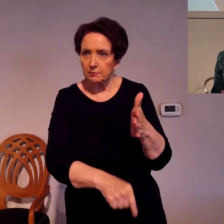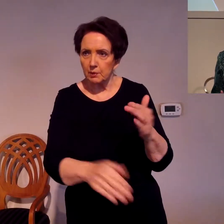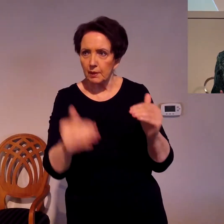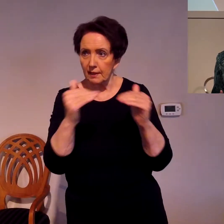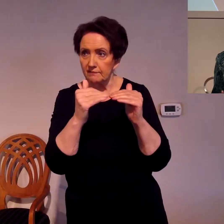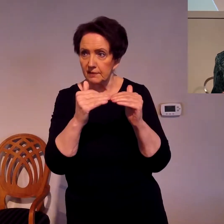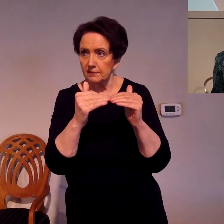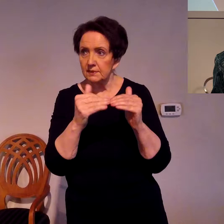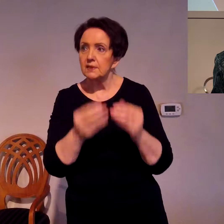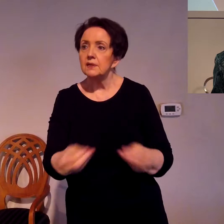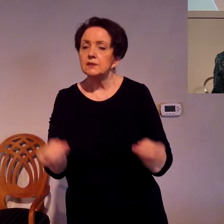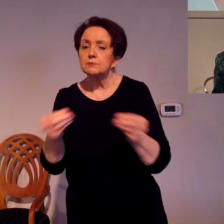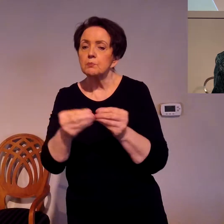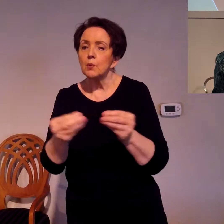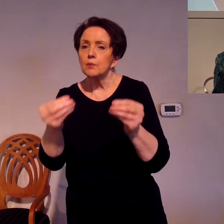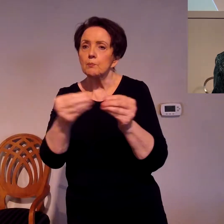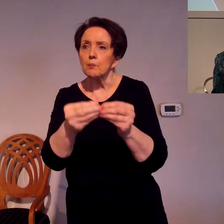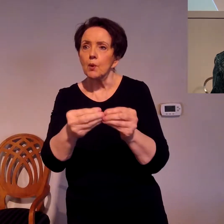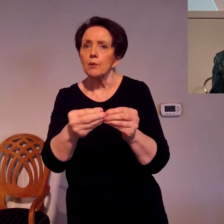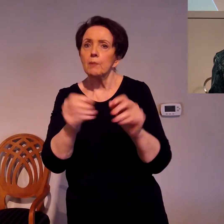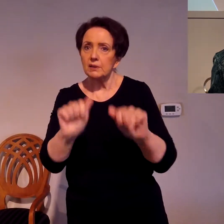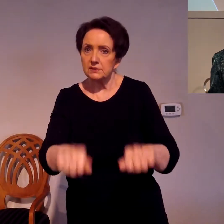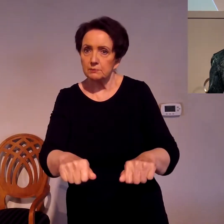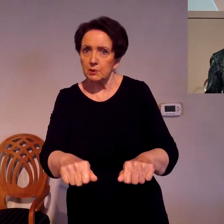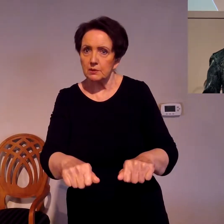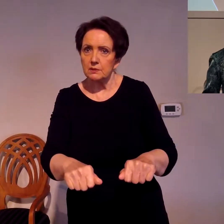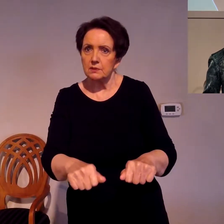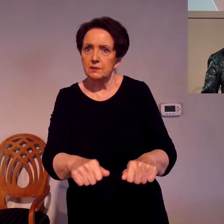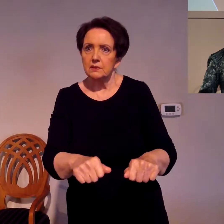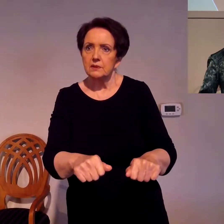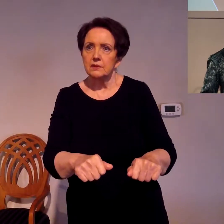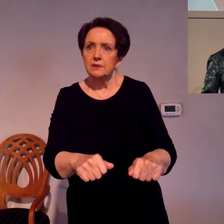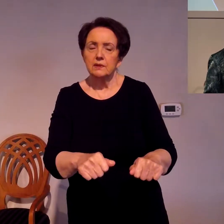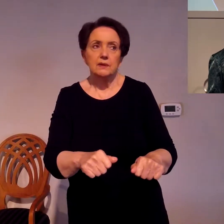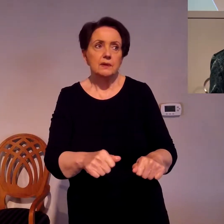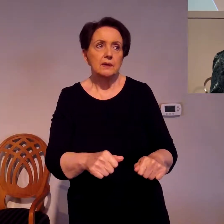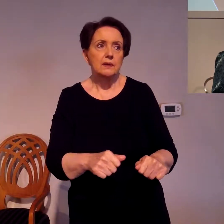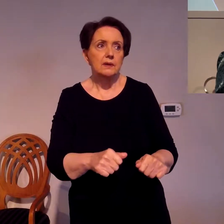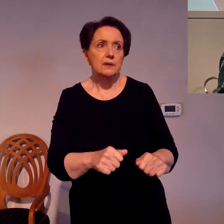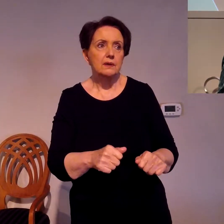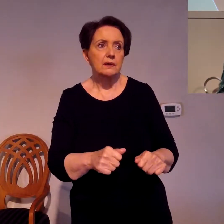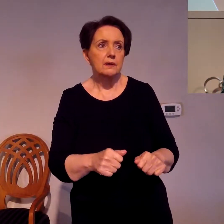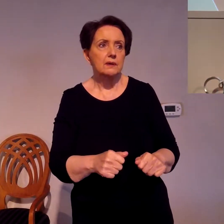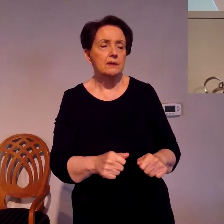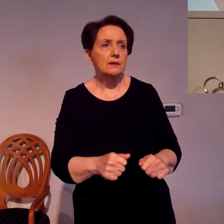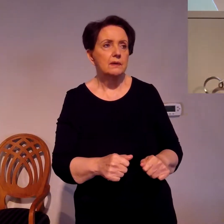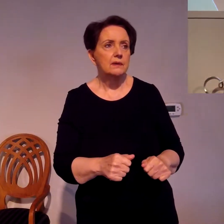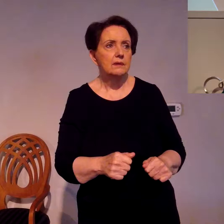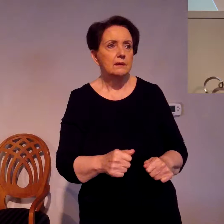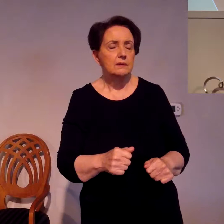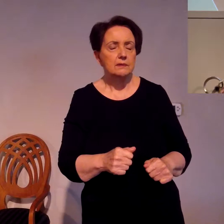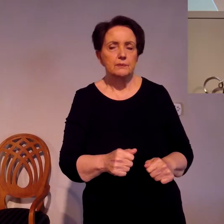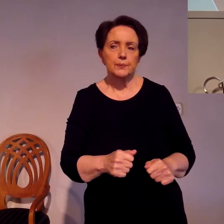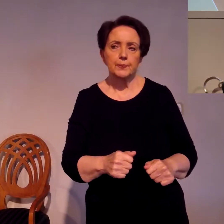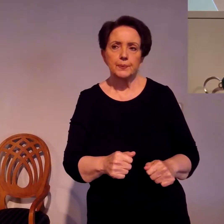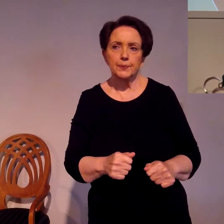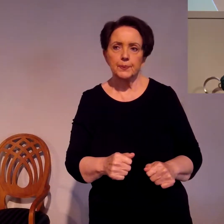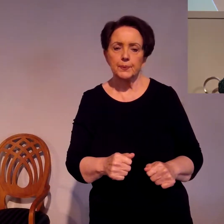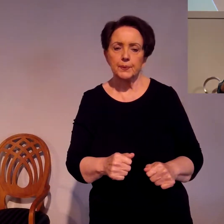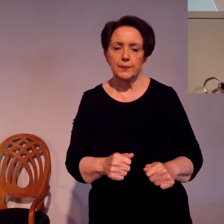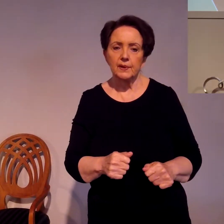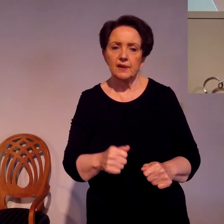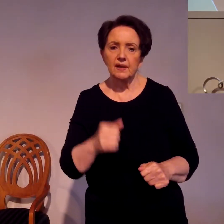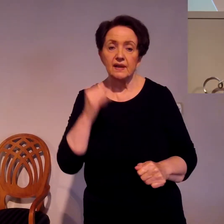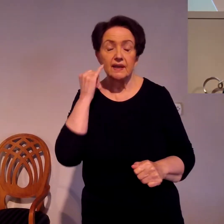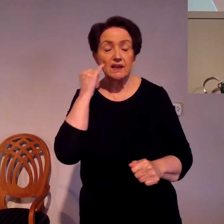intimacy is more and more and more possible when we and our closest people, our romantic partner,